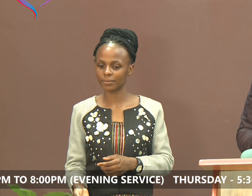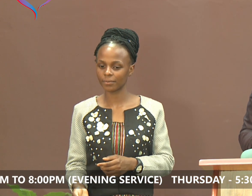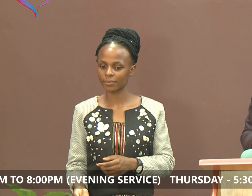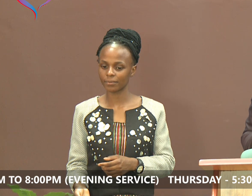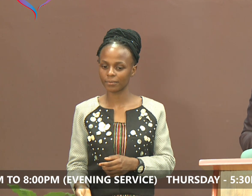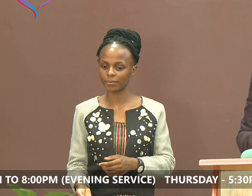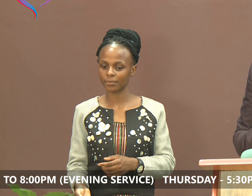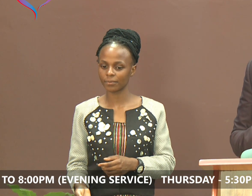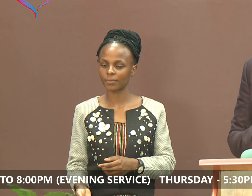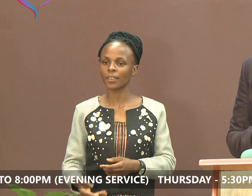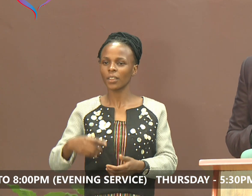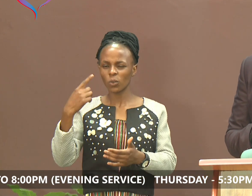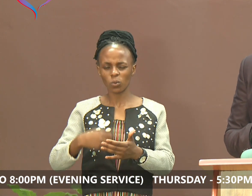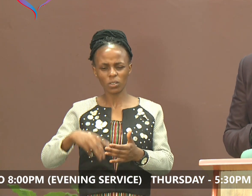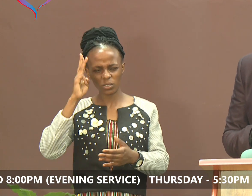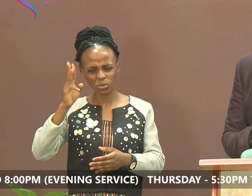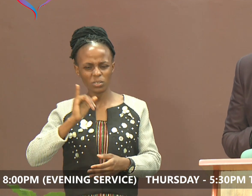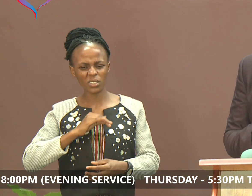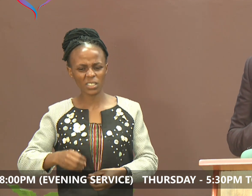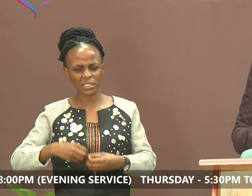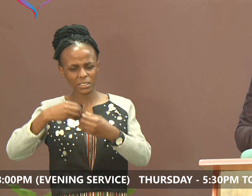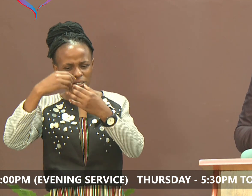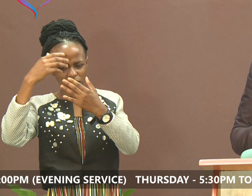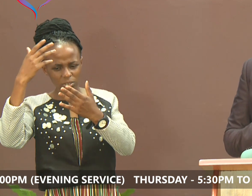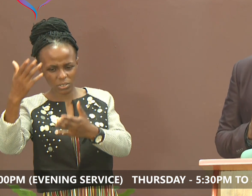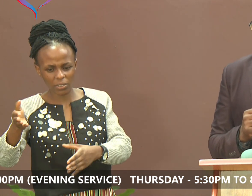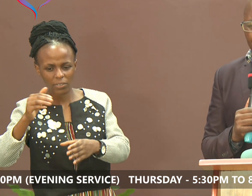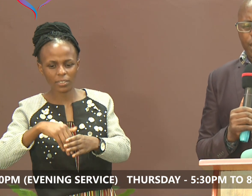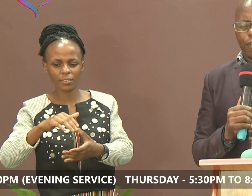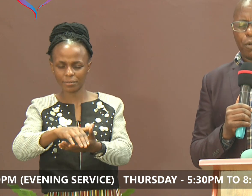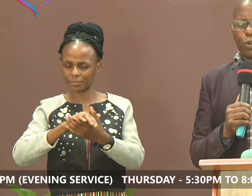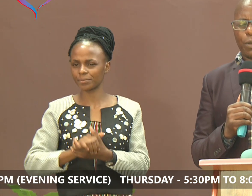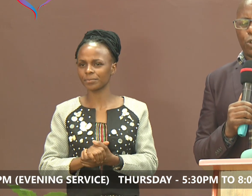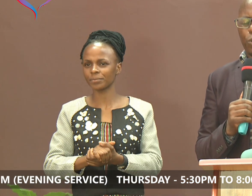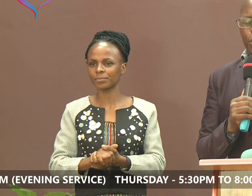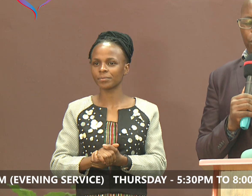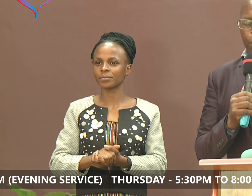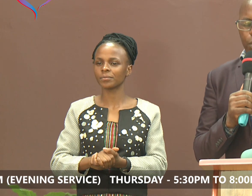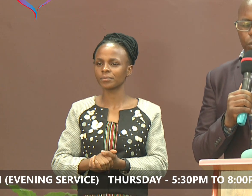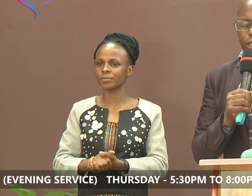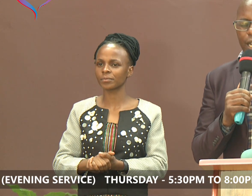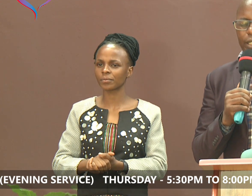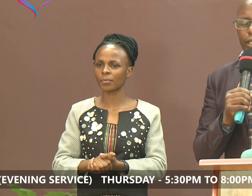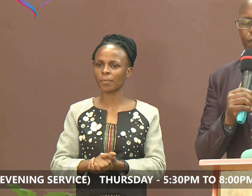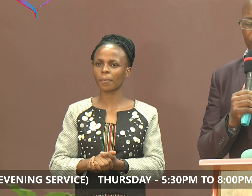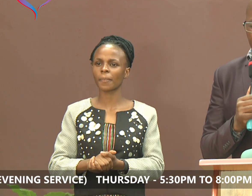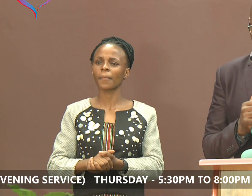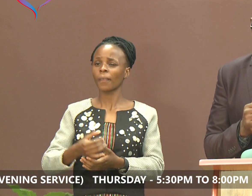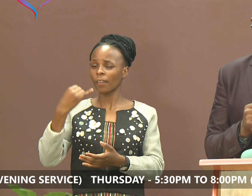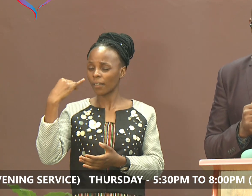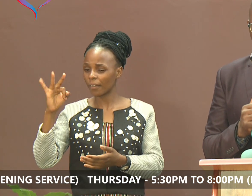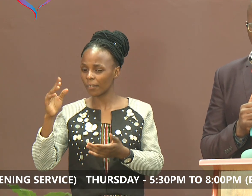ngenda kuwaayo ngenda okuwaayo mu bufumbo buno. What am I going to give? Objective we tujja